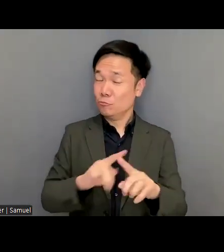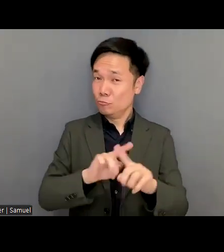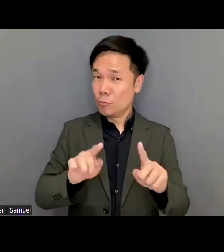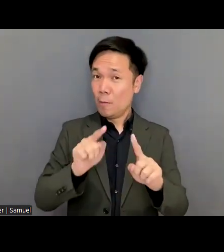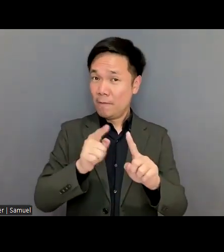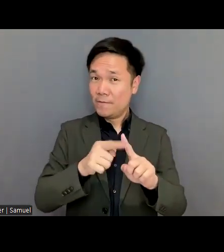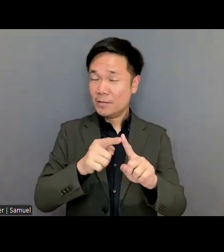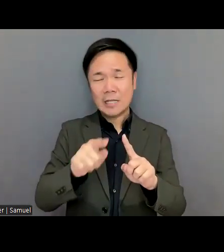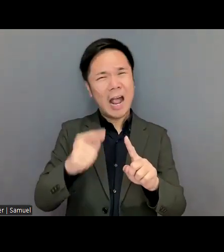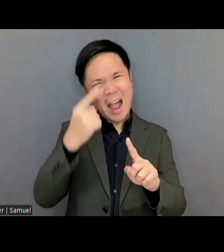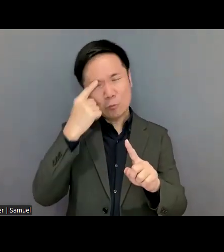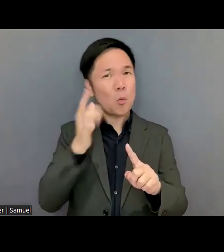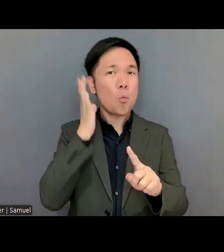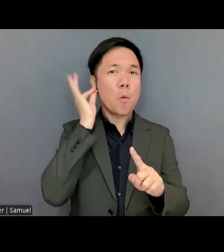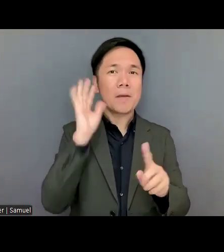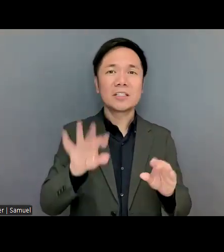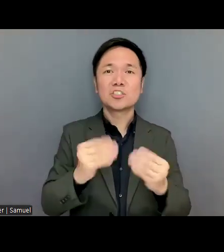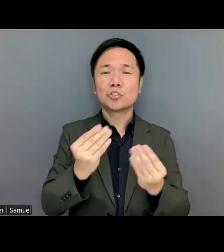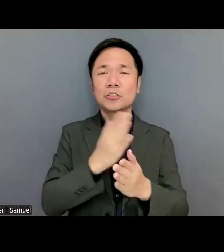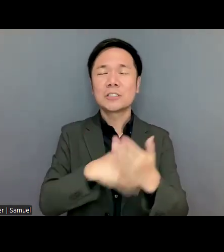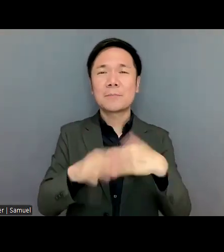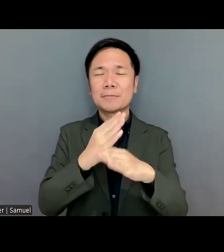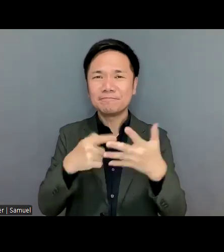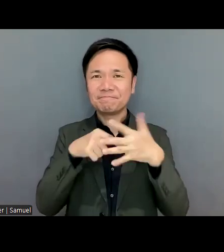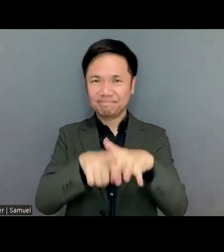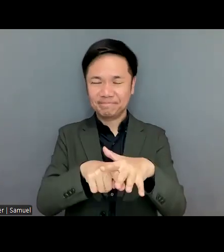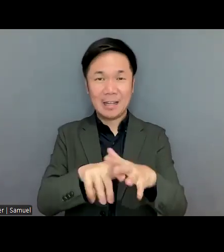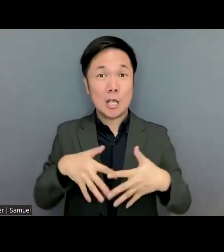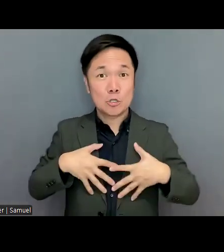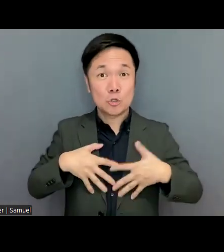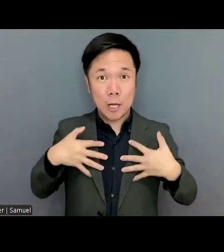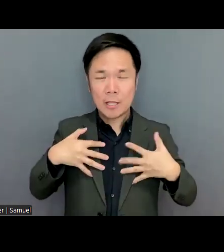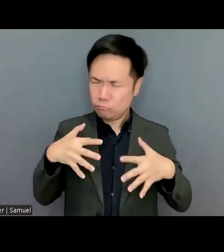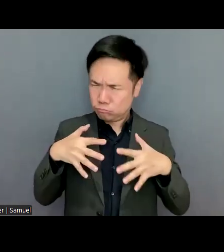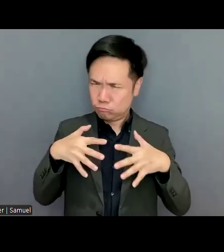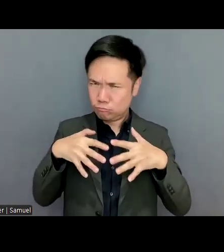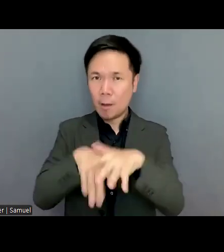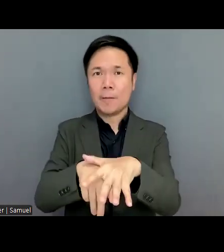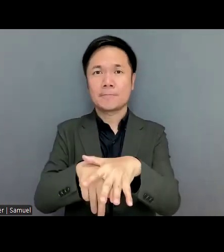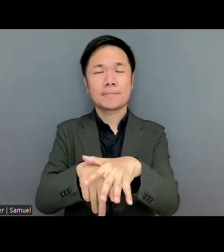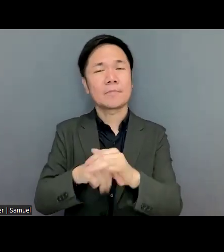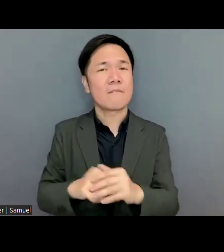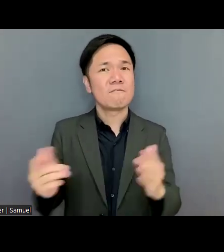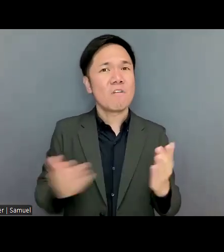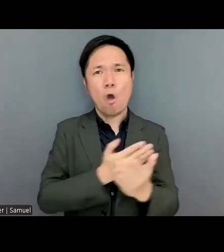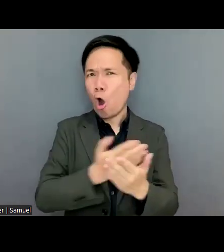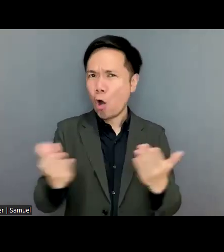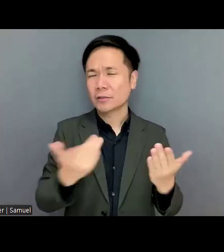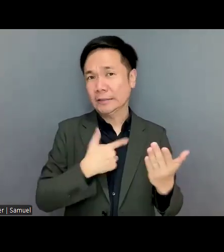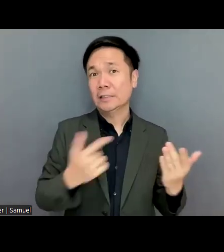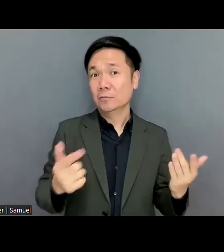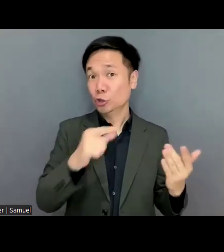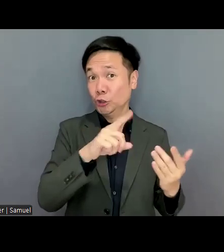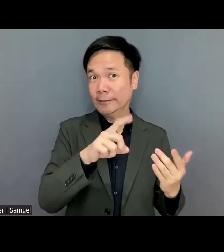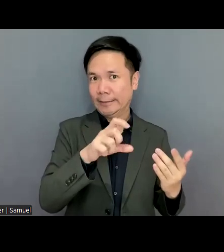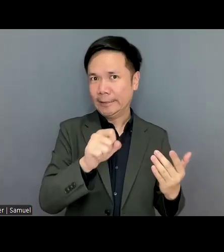need to mainstream in the whole session. Gender is something that we need to be mainstream in all the sessions.